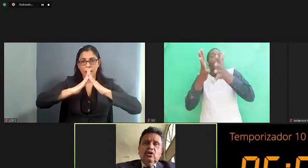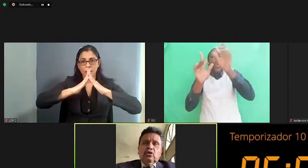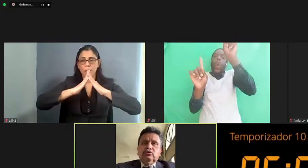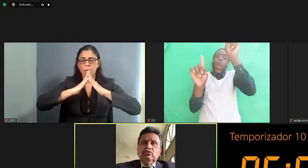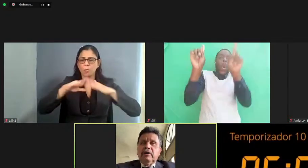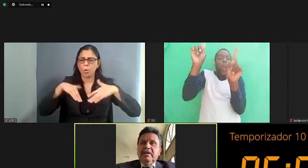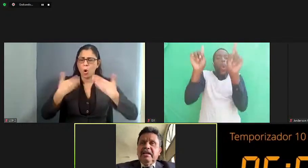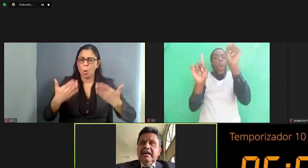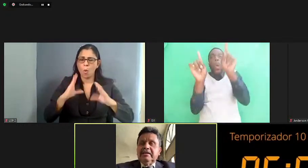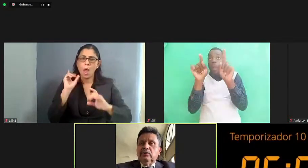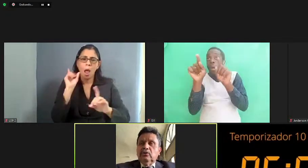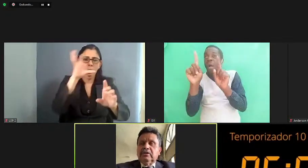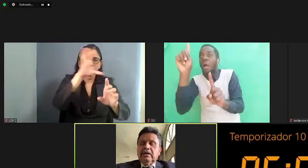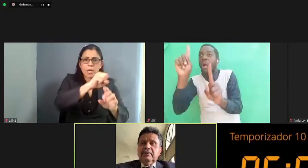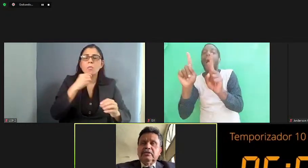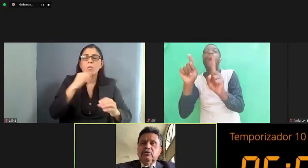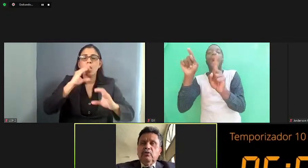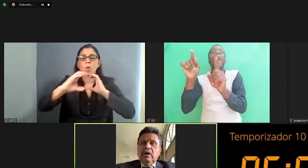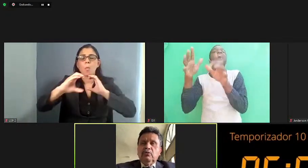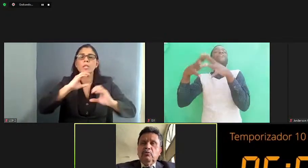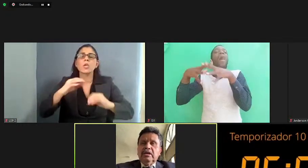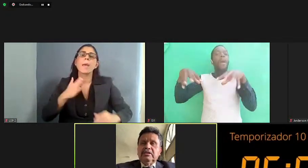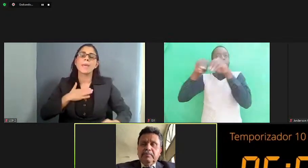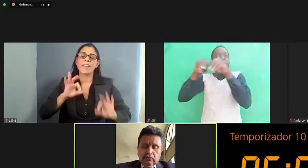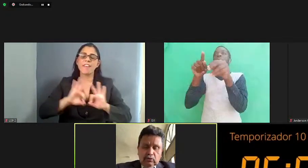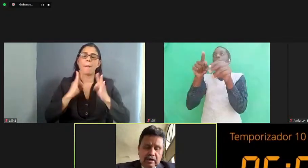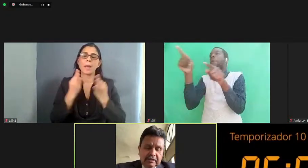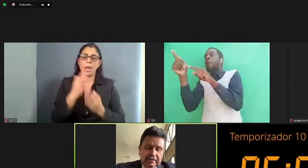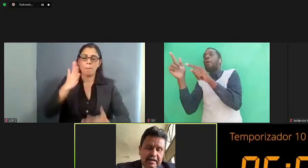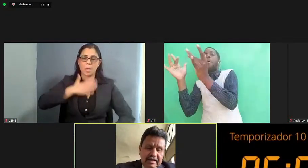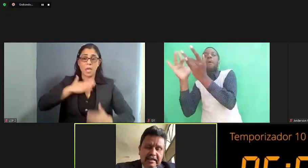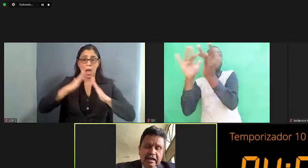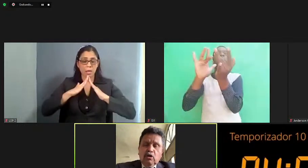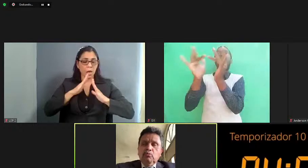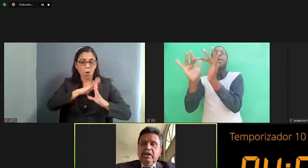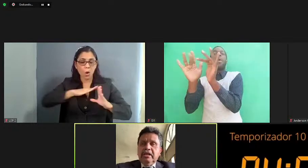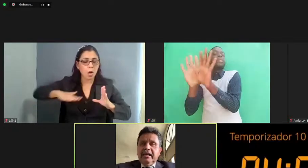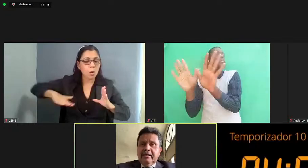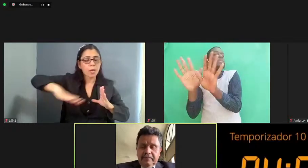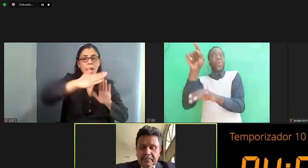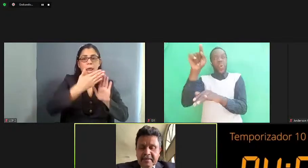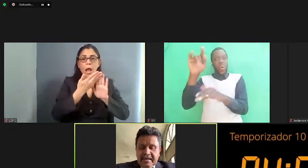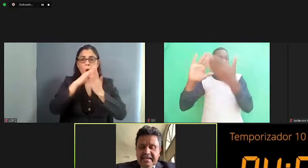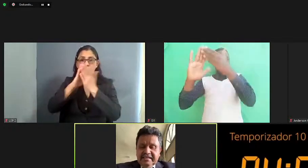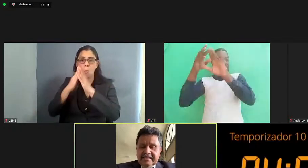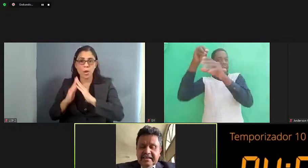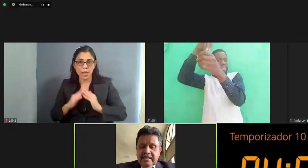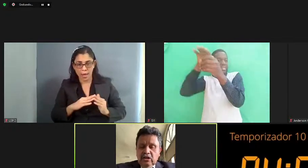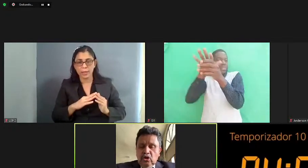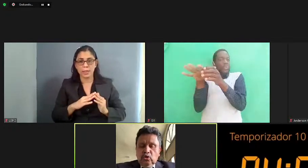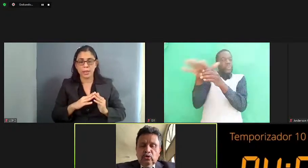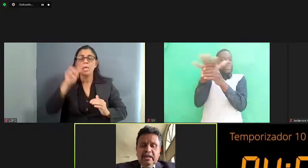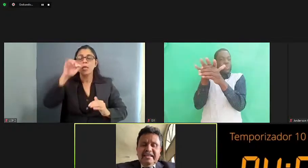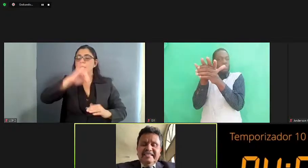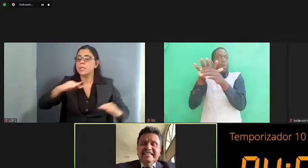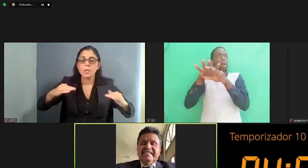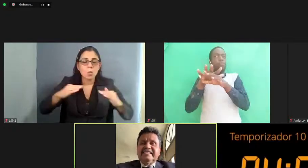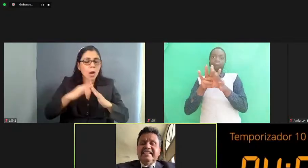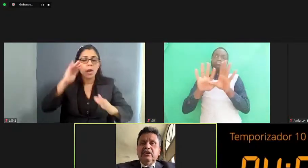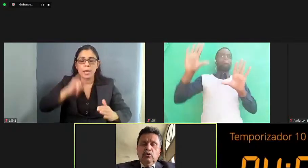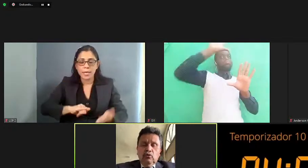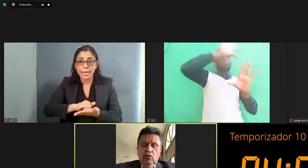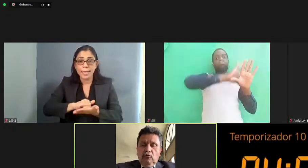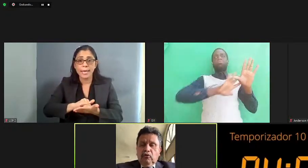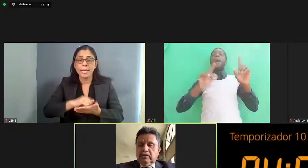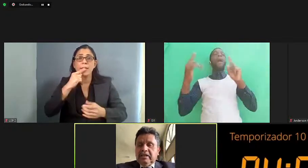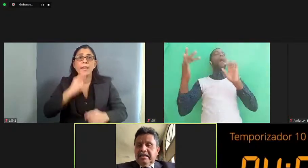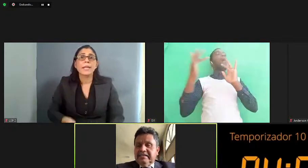that burnley allows them to communicate with family or people from the community